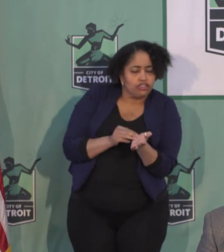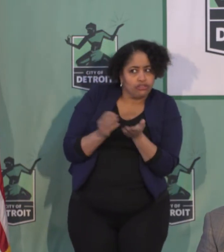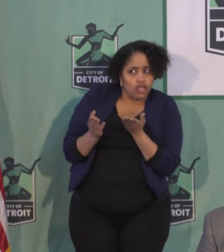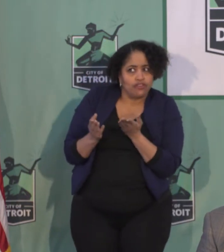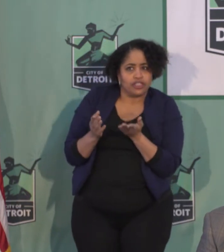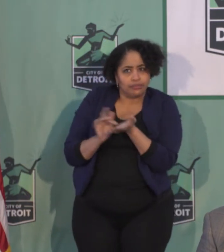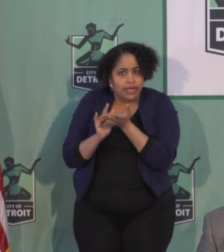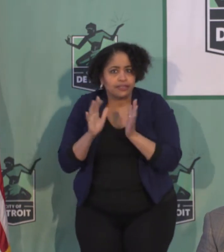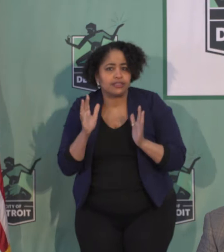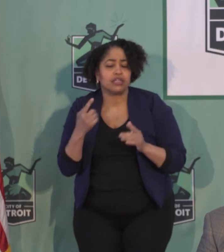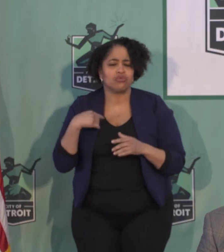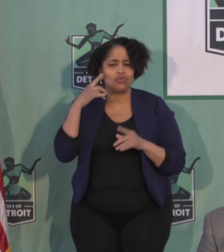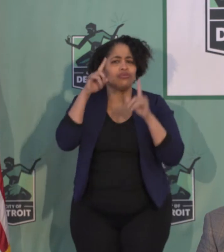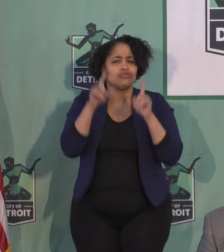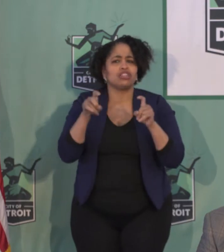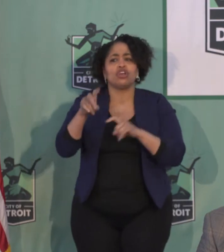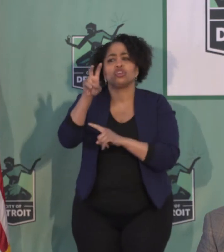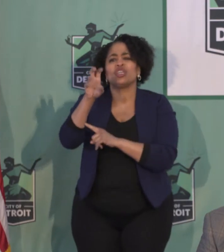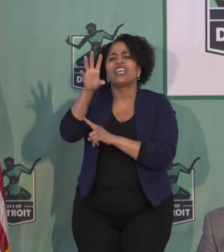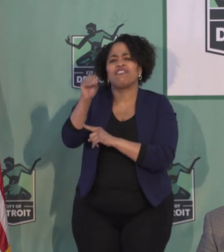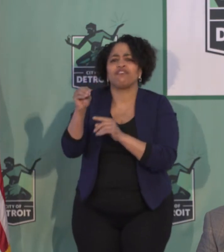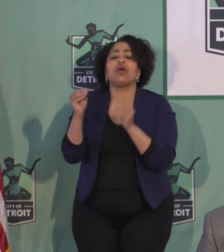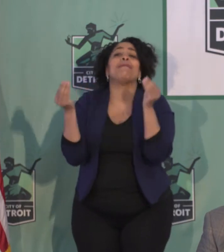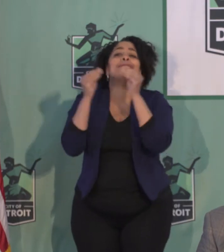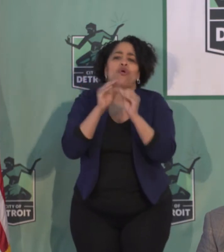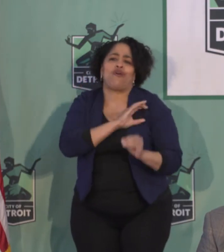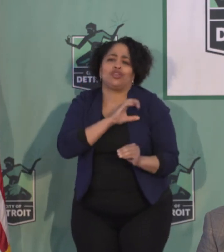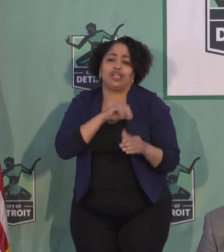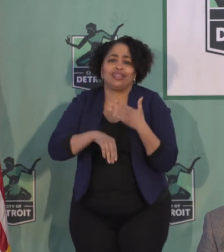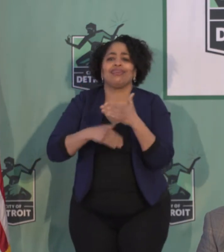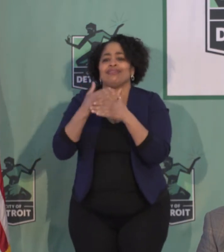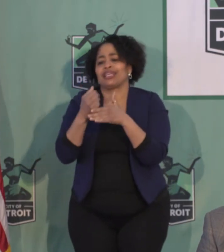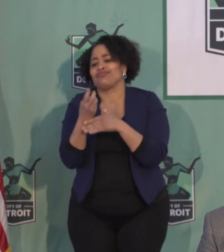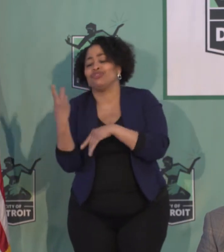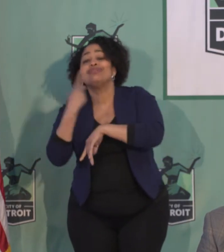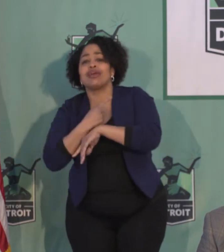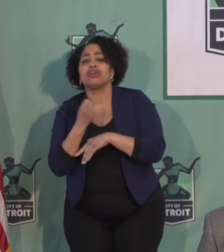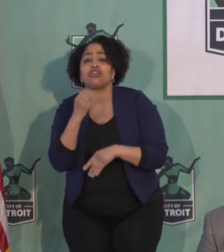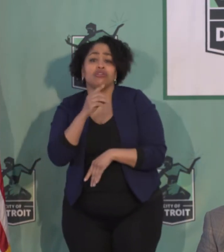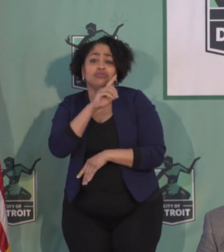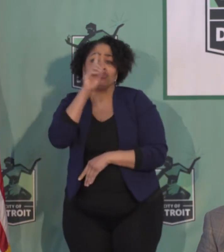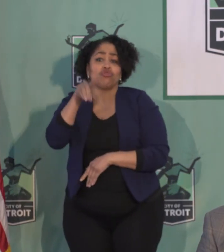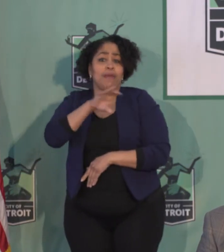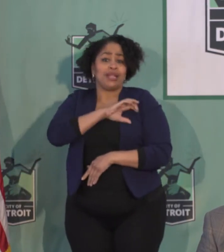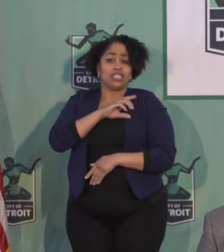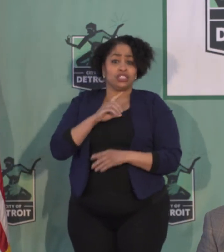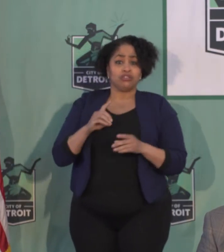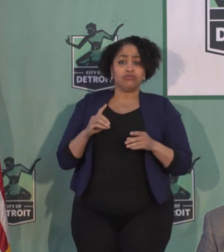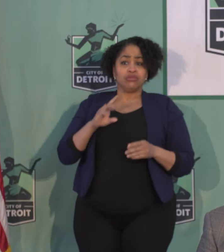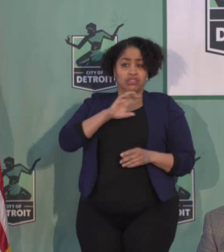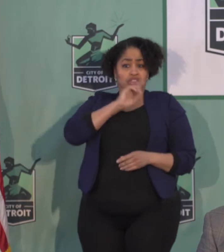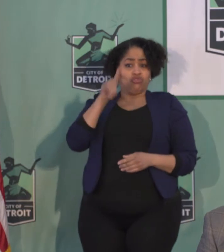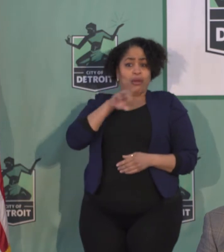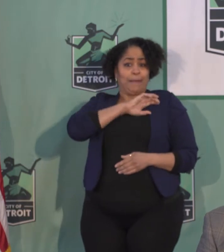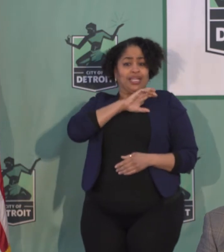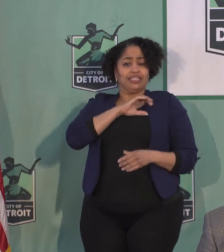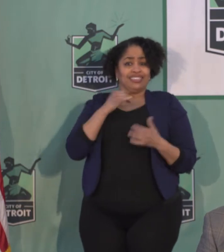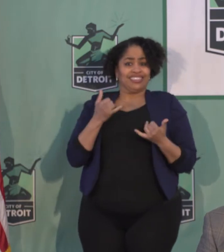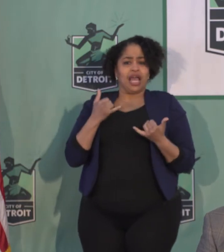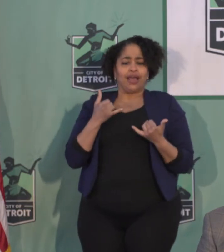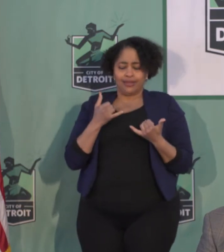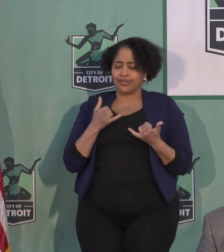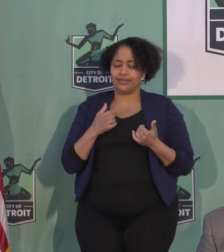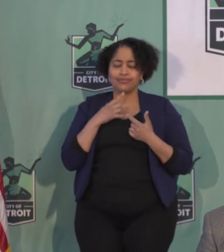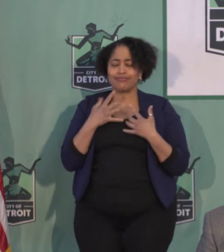testing 250 officers in the next few days. And so the Detroit Police Department is gaining a good